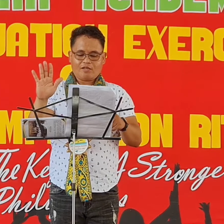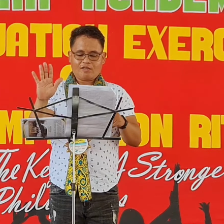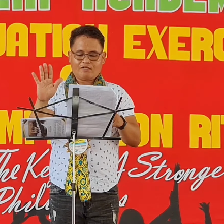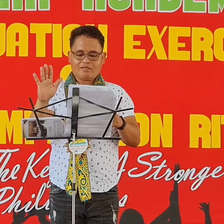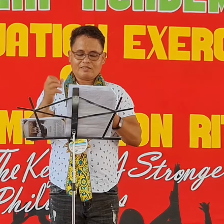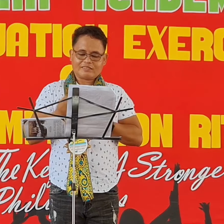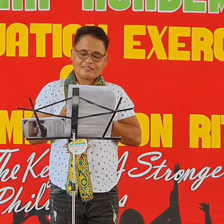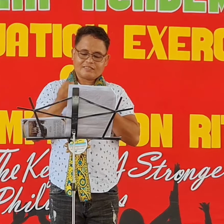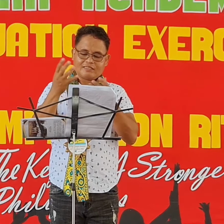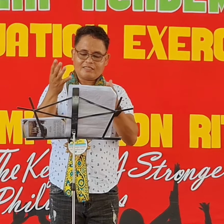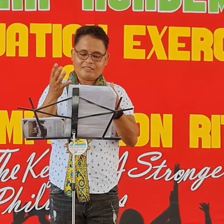And your sponsors.